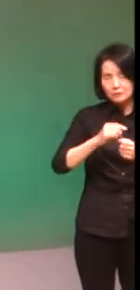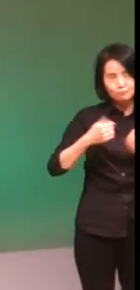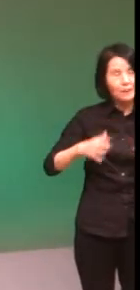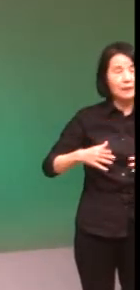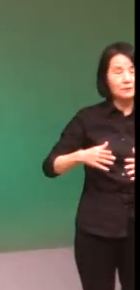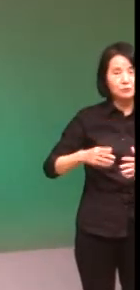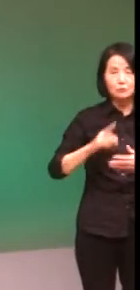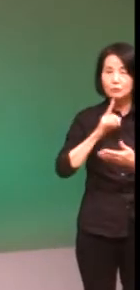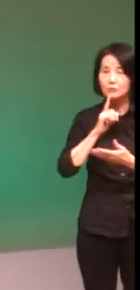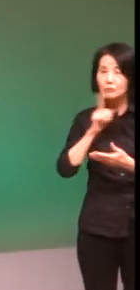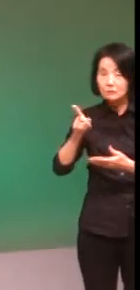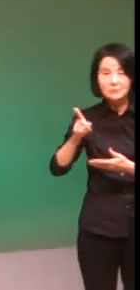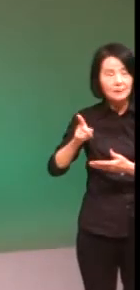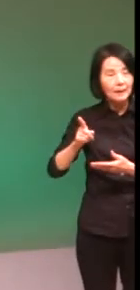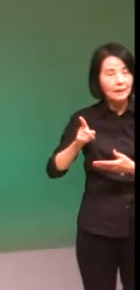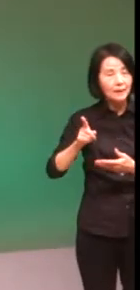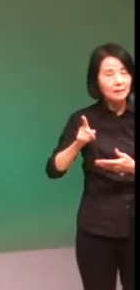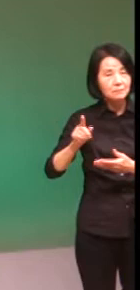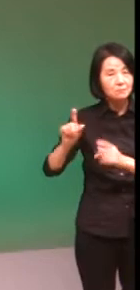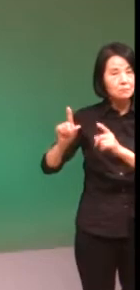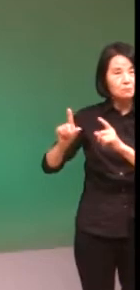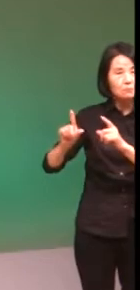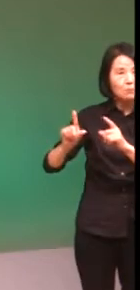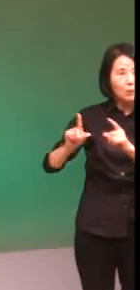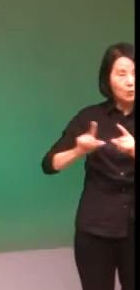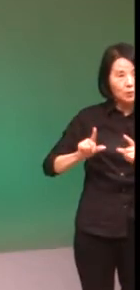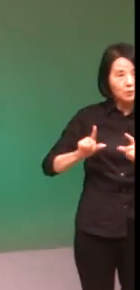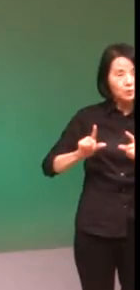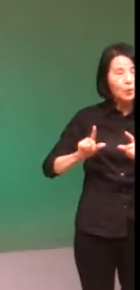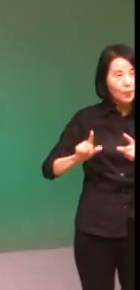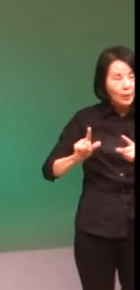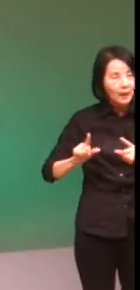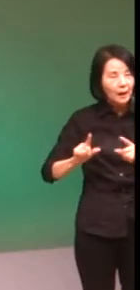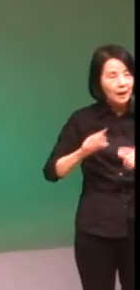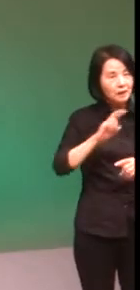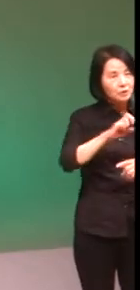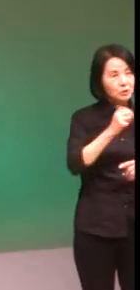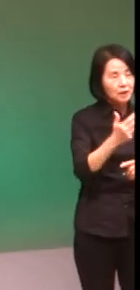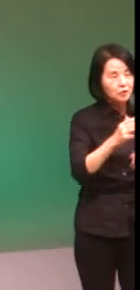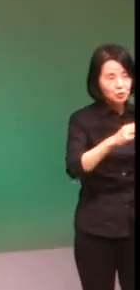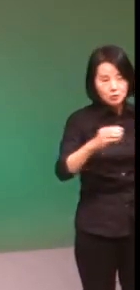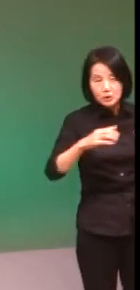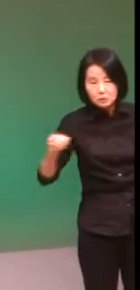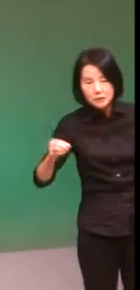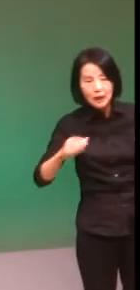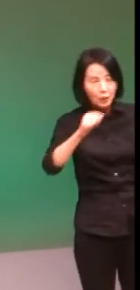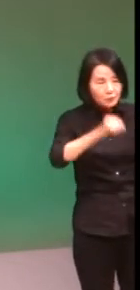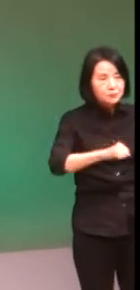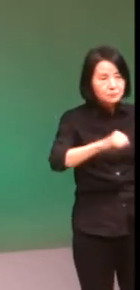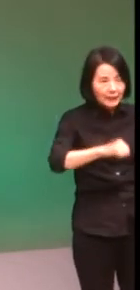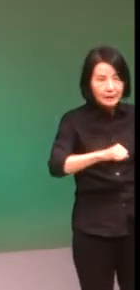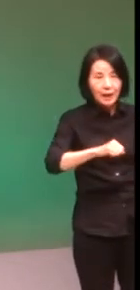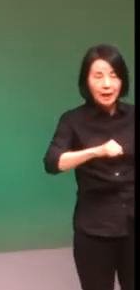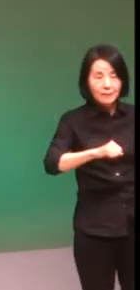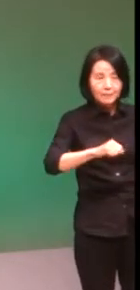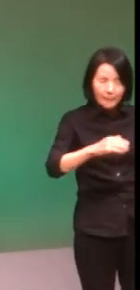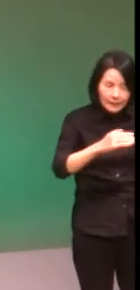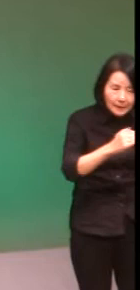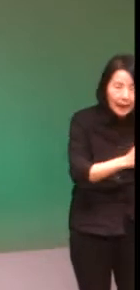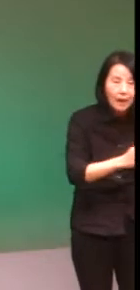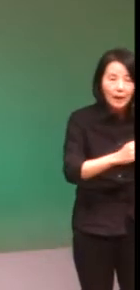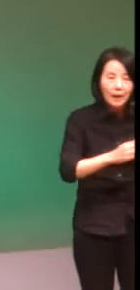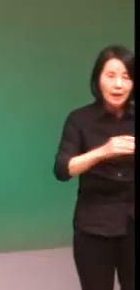until NATO, all 28 countries, agrees to remove them. And this offended a lot of